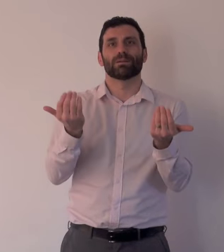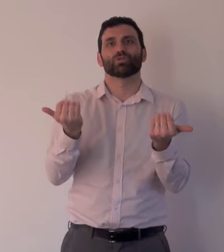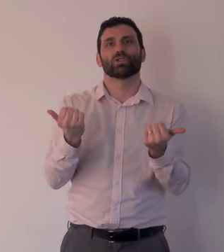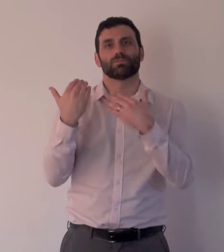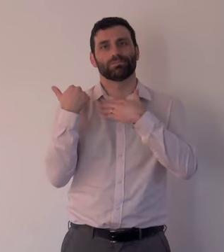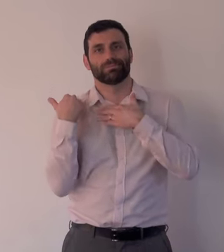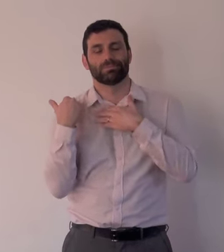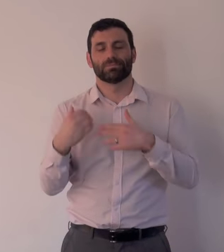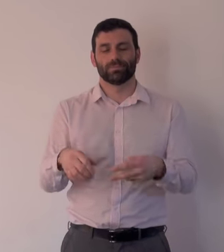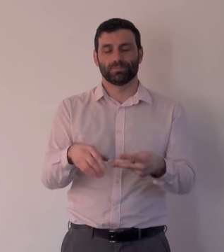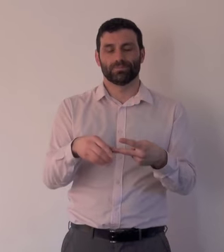reception duties,